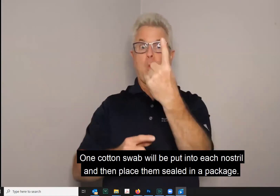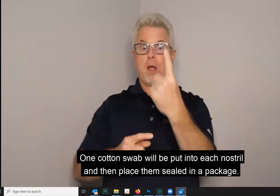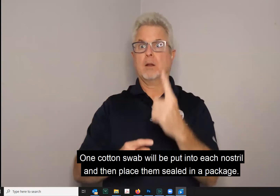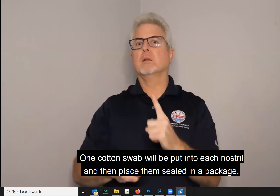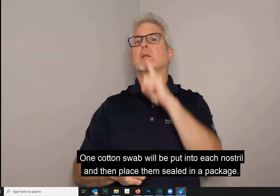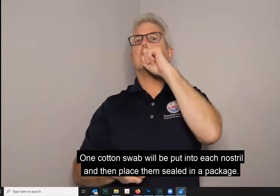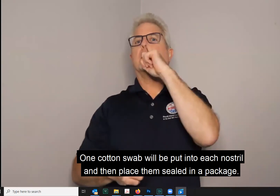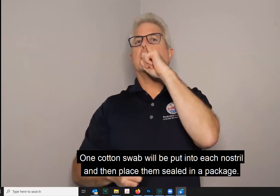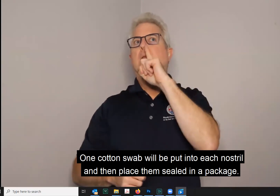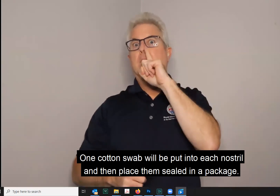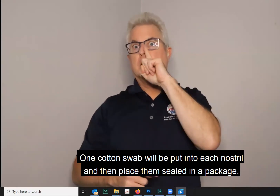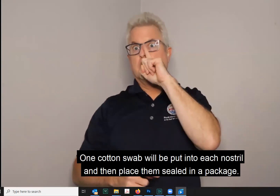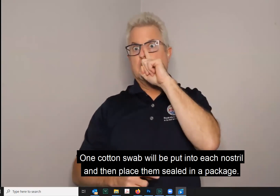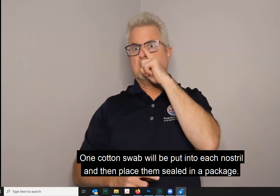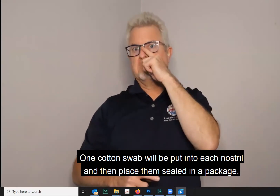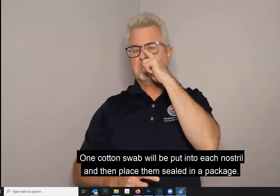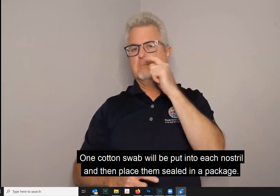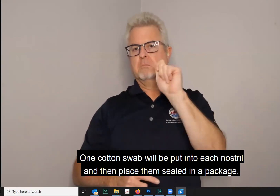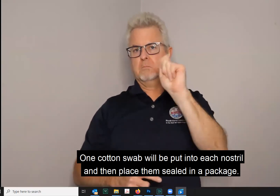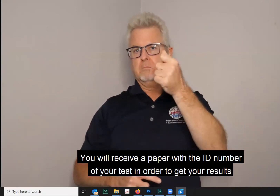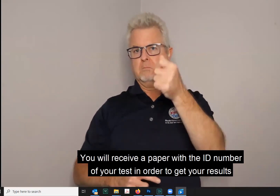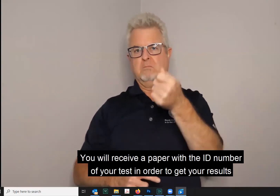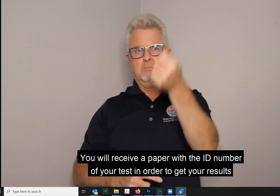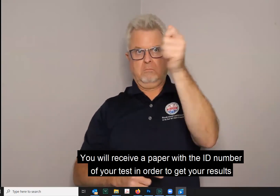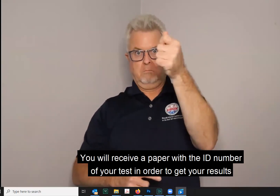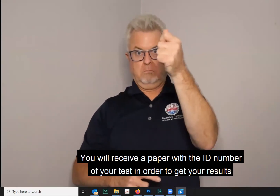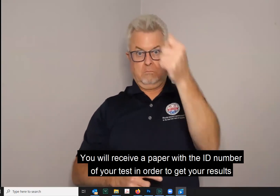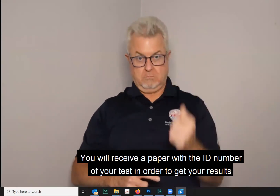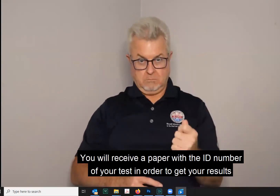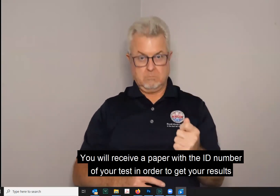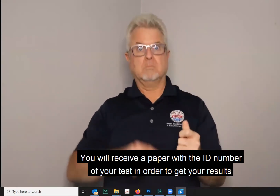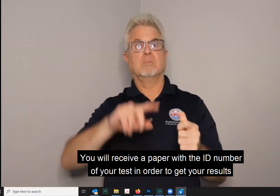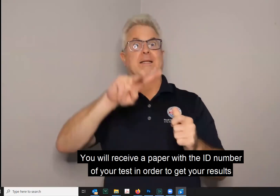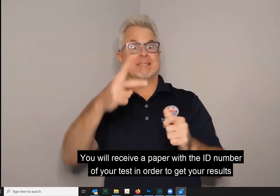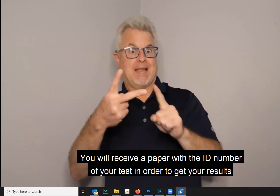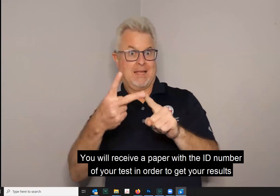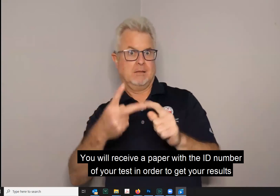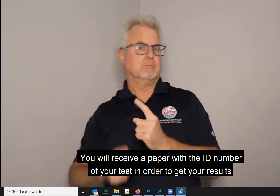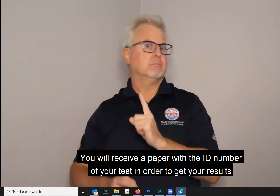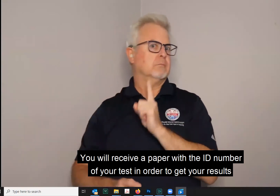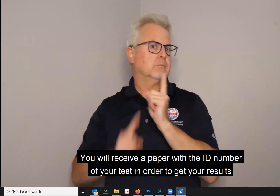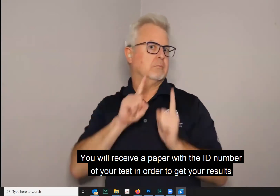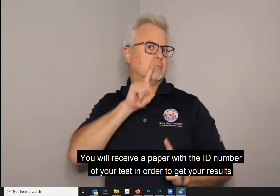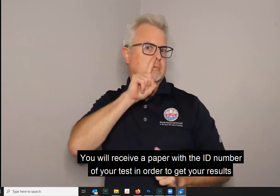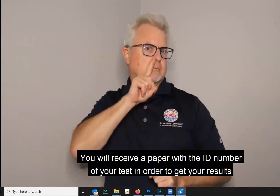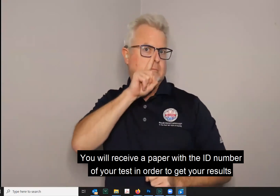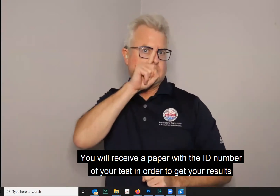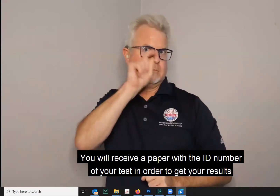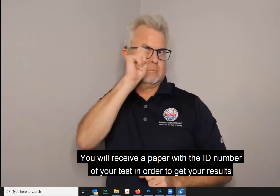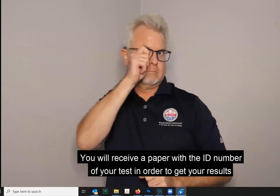1 cotton swab will be put into each nostril and then placed into a sealed package. You will receive a paper